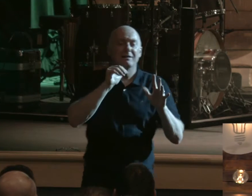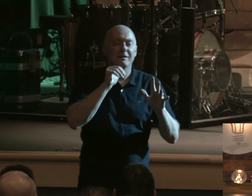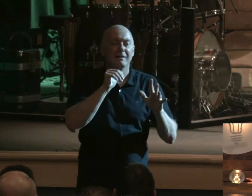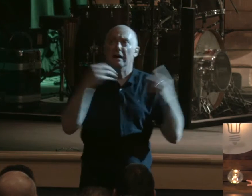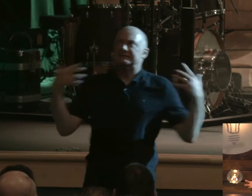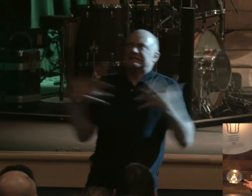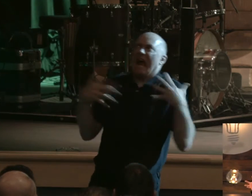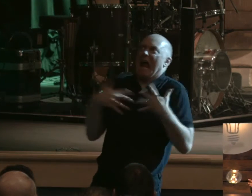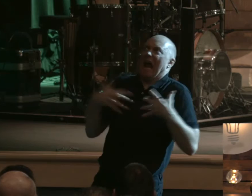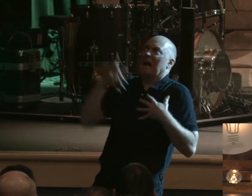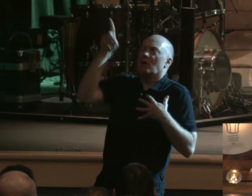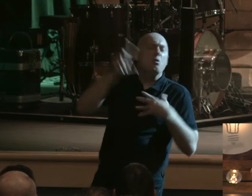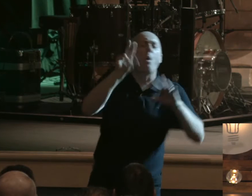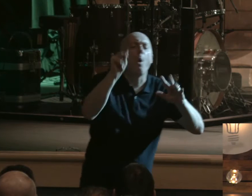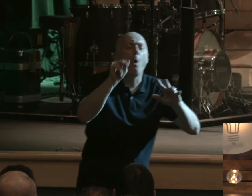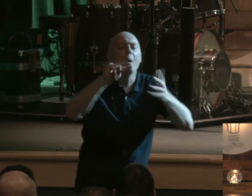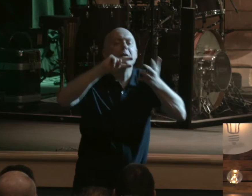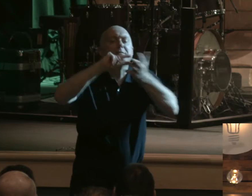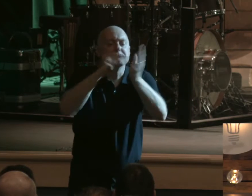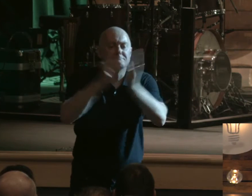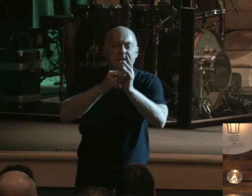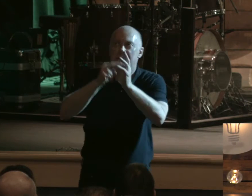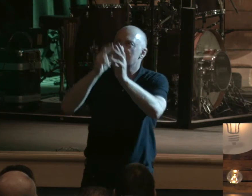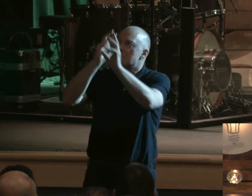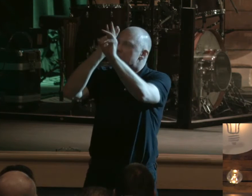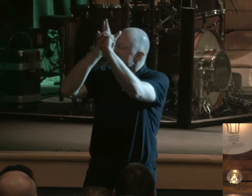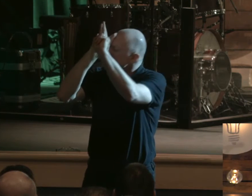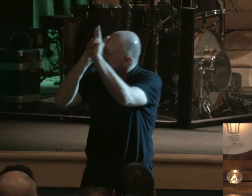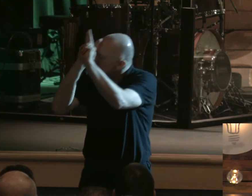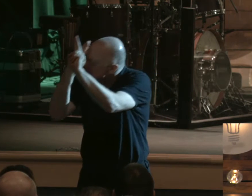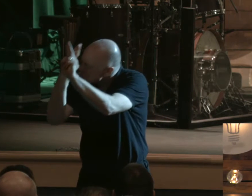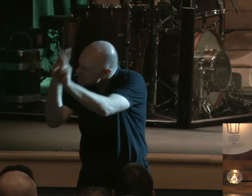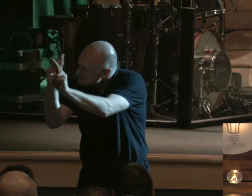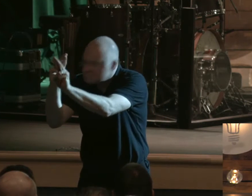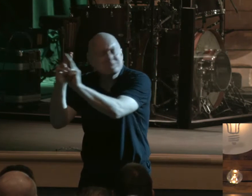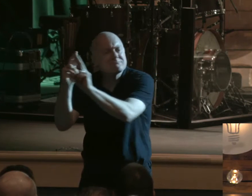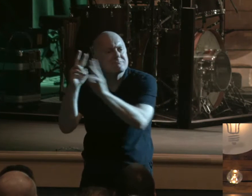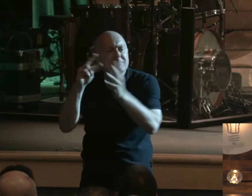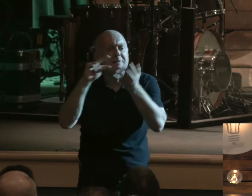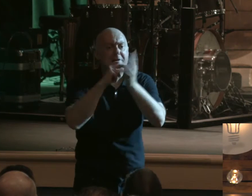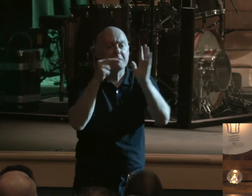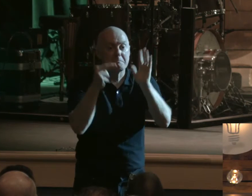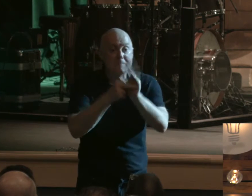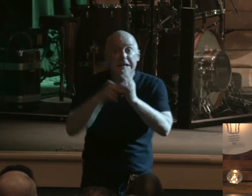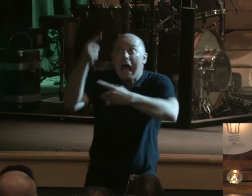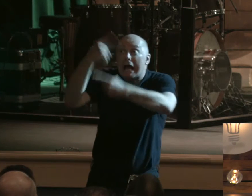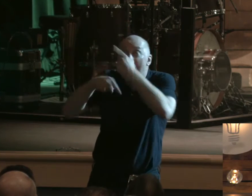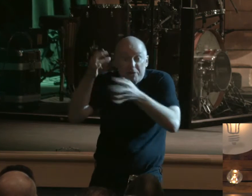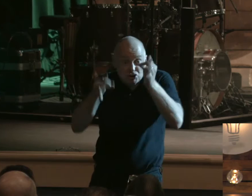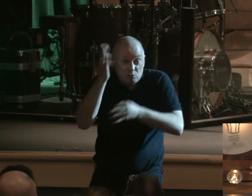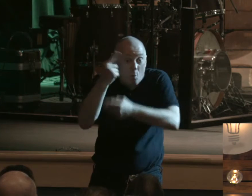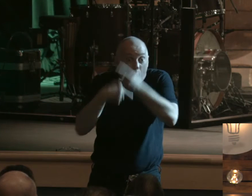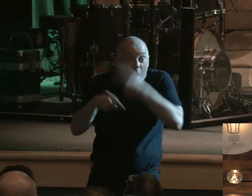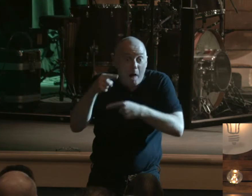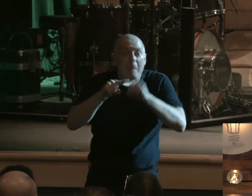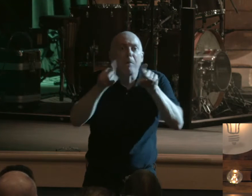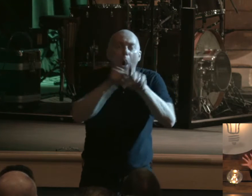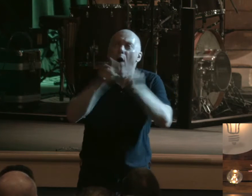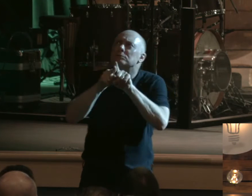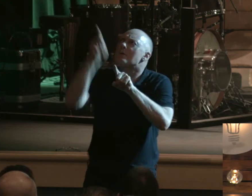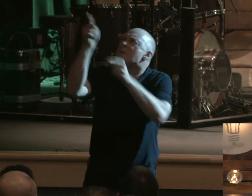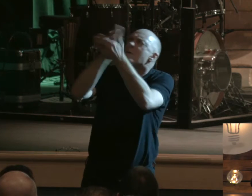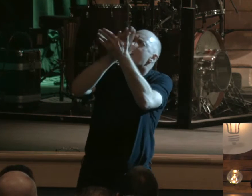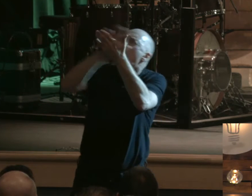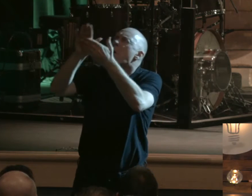I'm so scared what's going to happen. This is a reverential awe in light of coming judgment, but also the holiness and